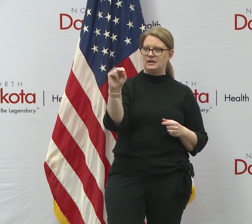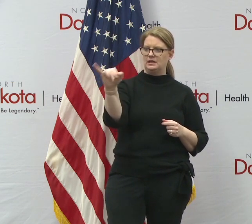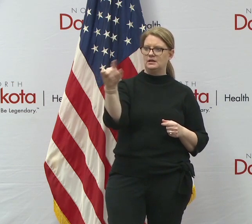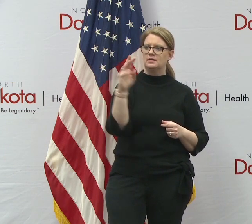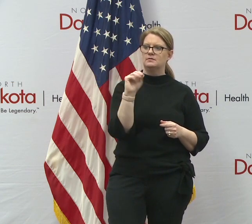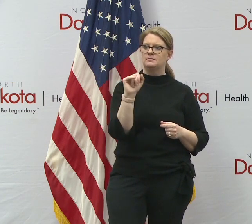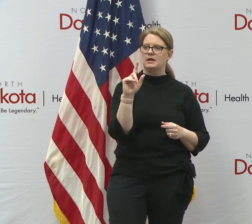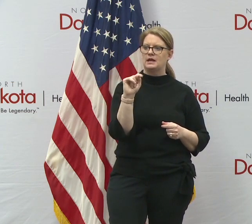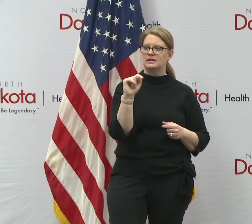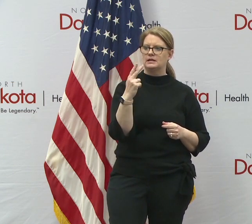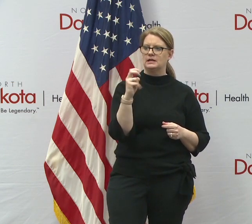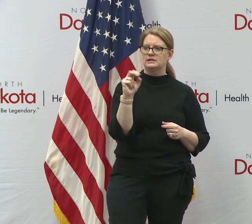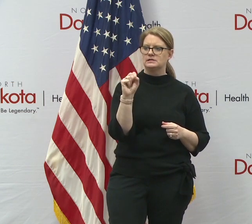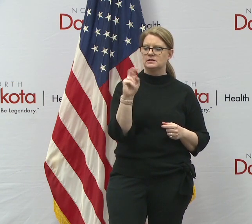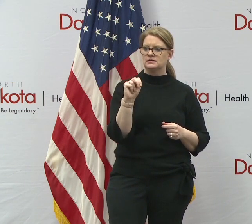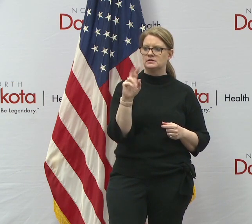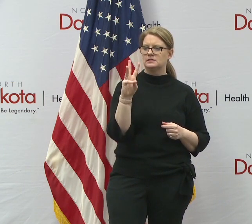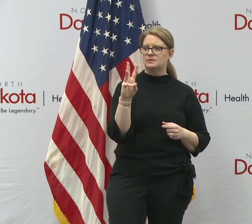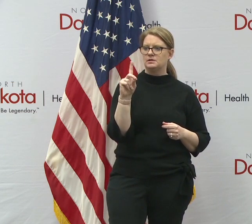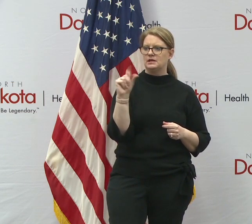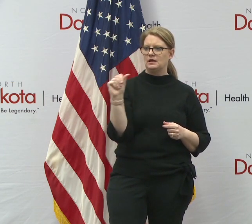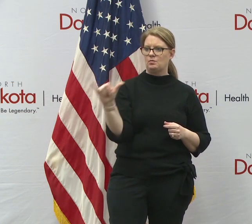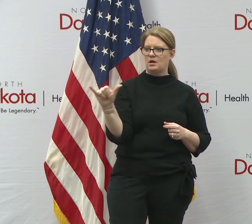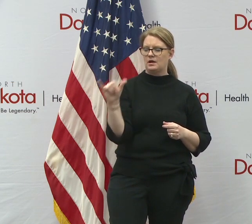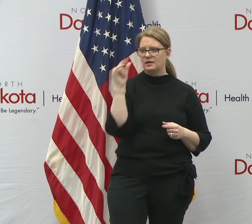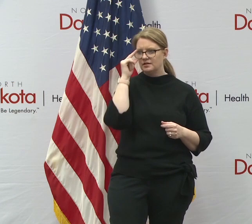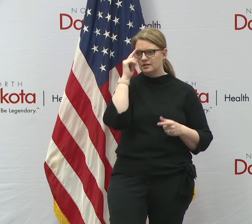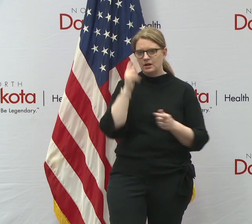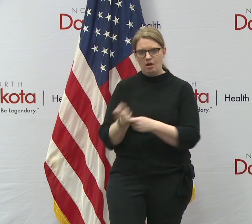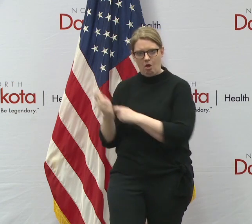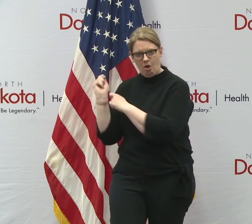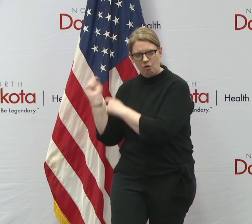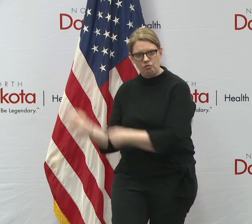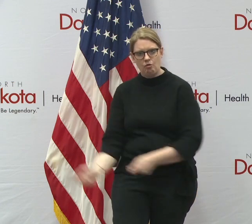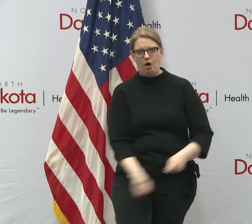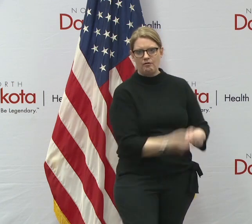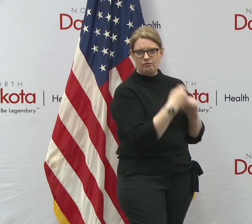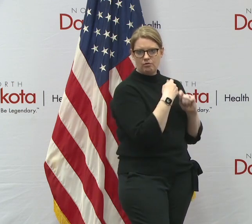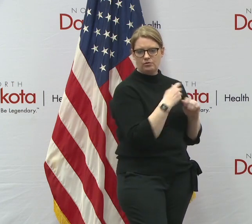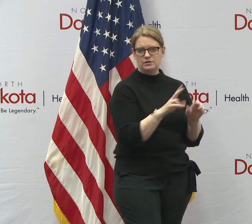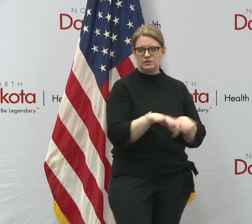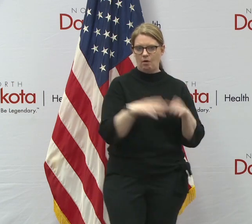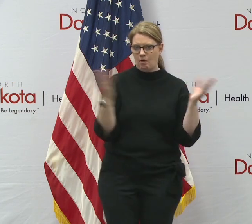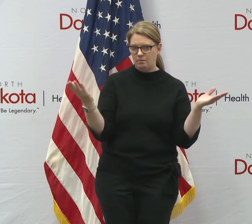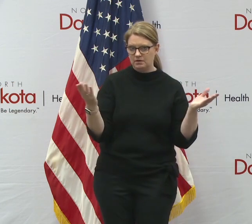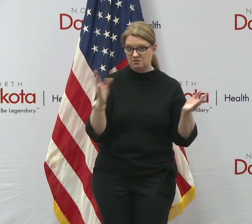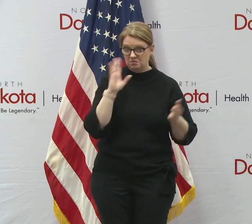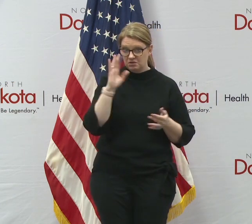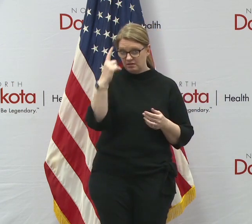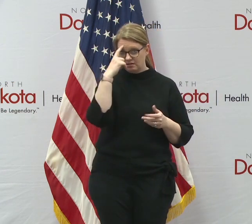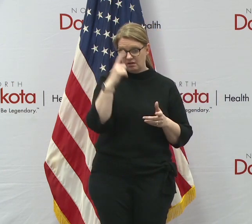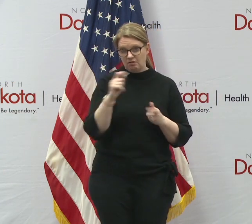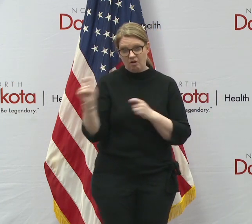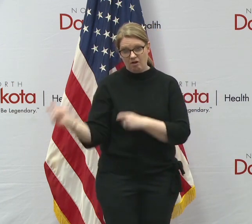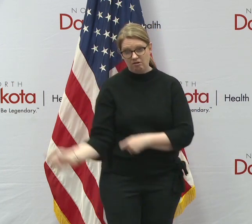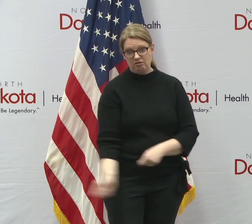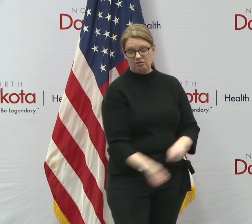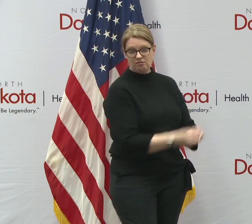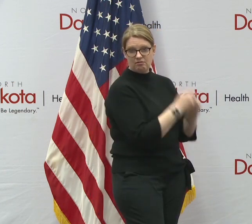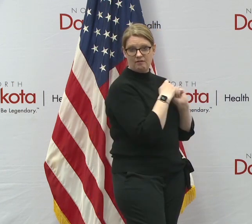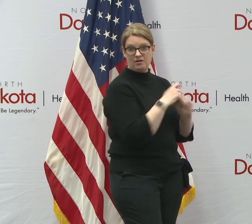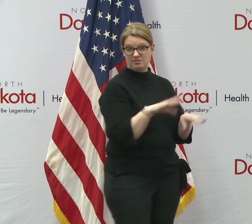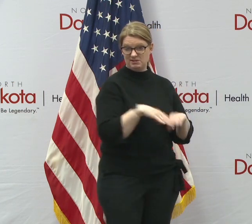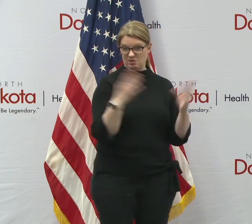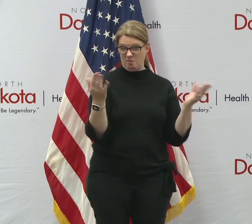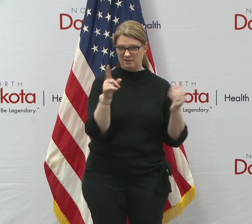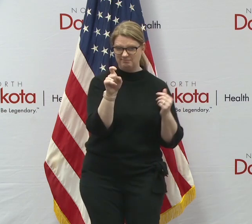Henson with WDAY. Golf courses are supposed to open soon. Would you consider allowing golf courses to open in North Dakota? Question